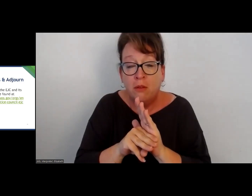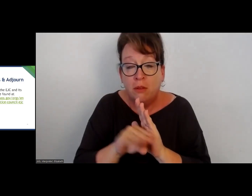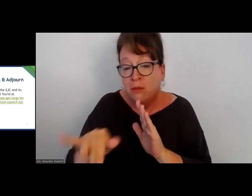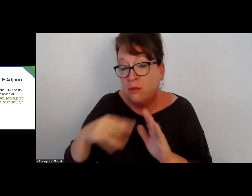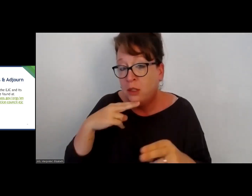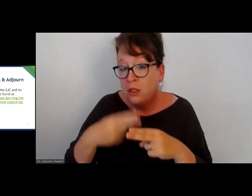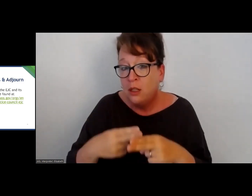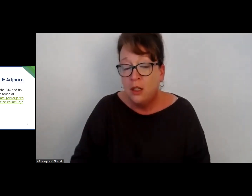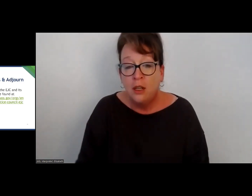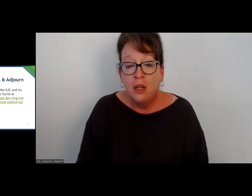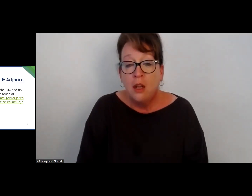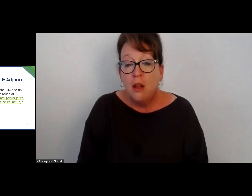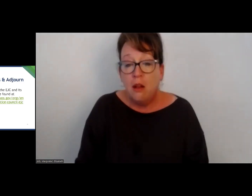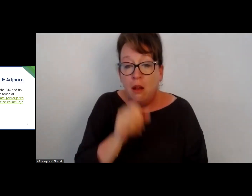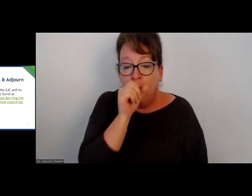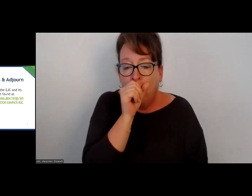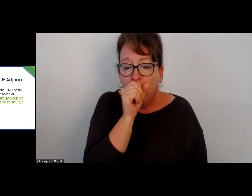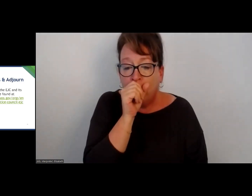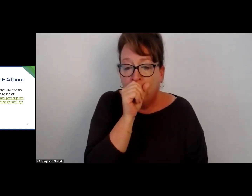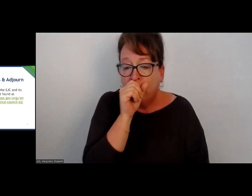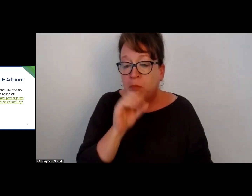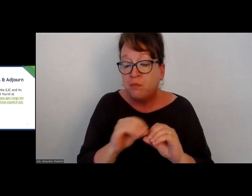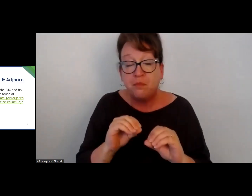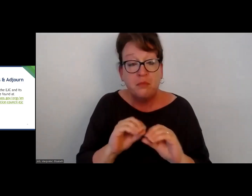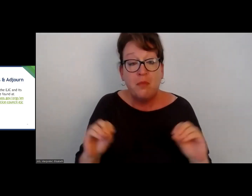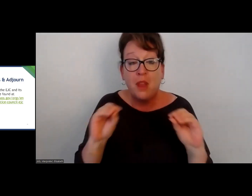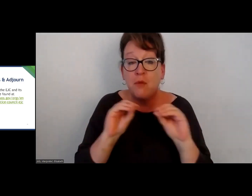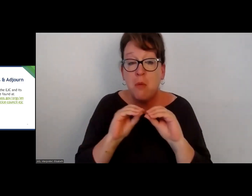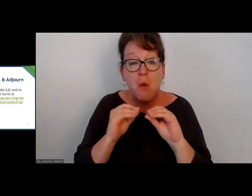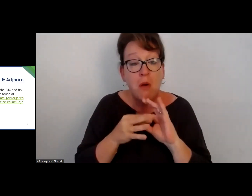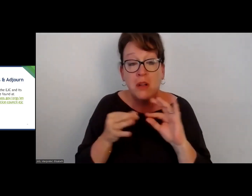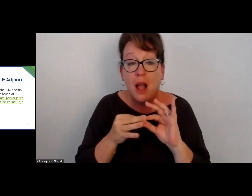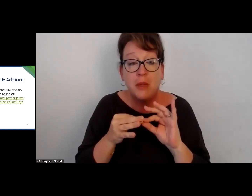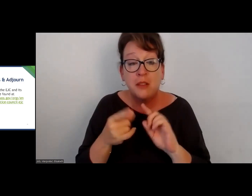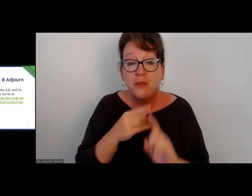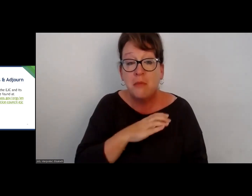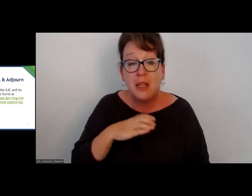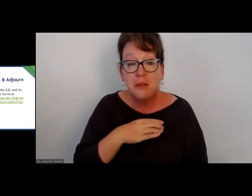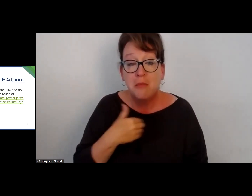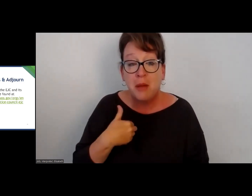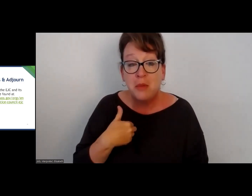mentioned. And so if there are no other questions or comments from the council members,